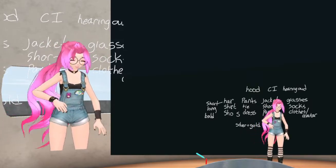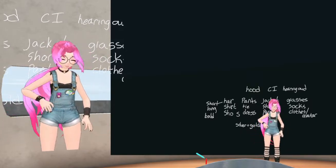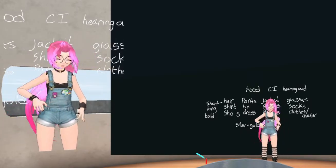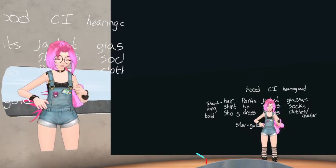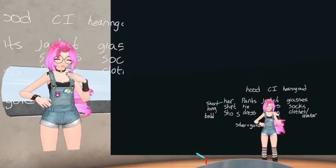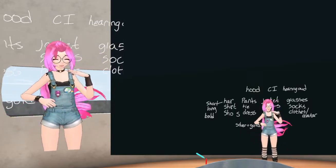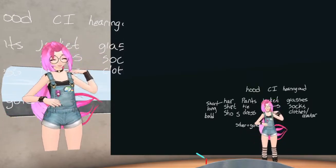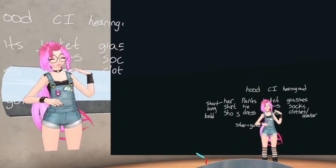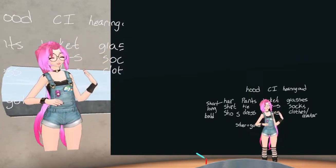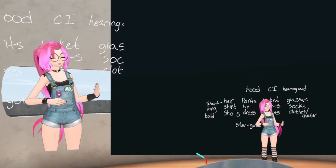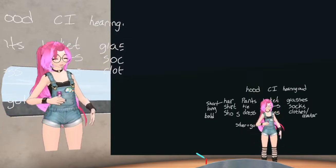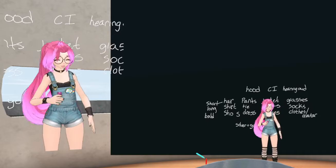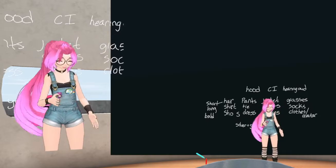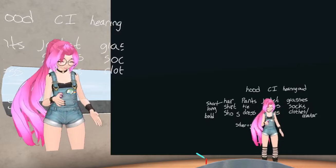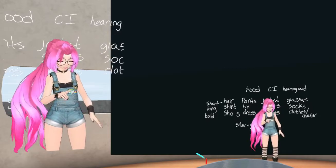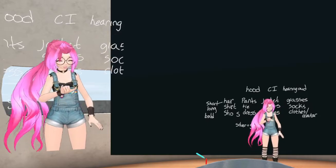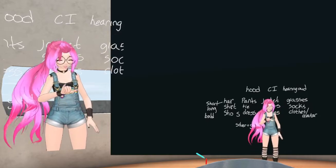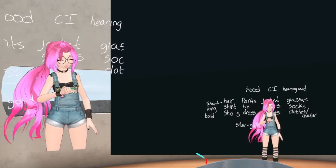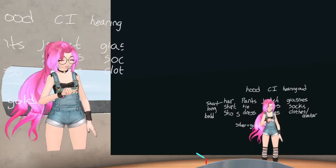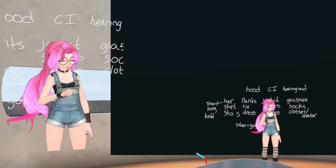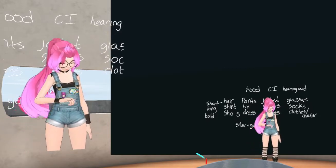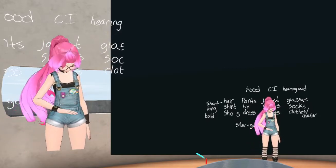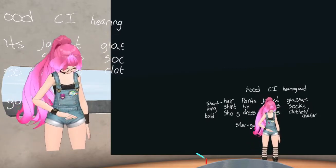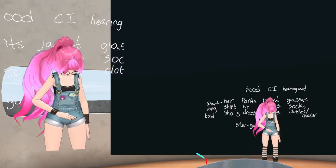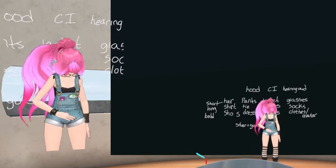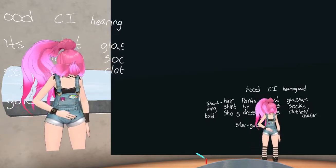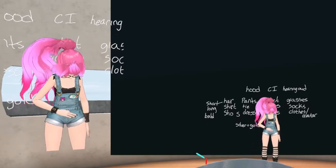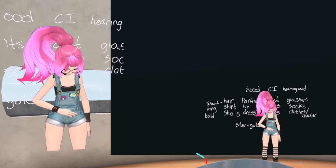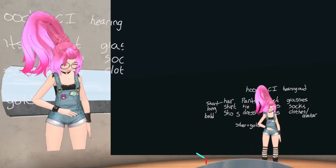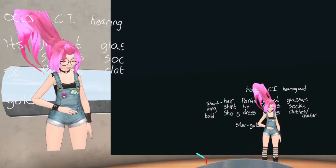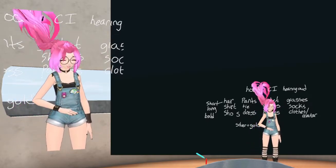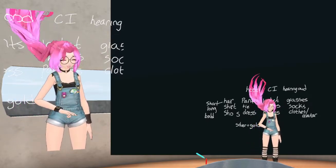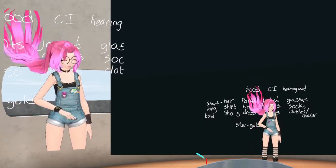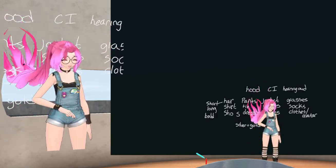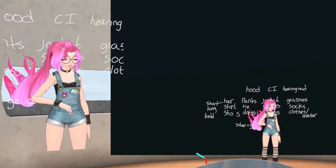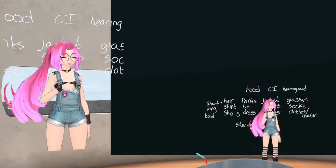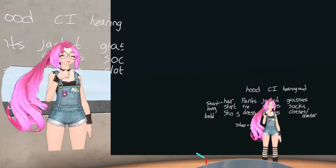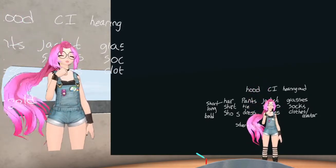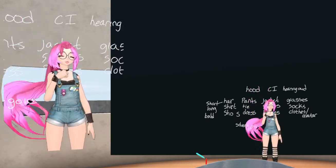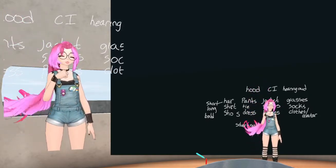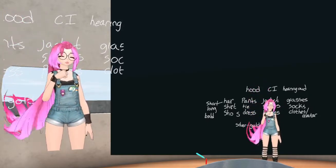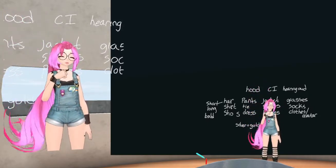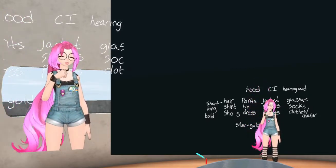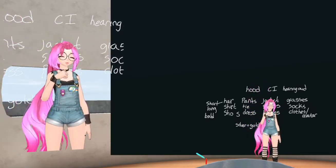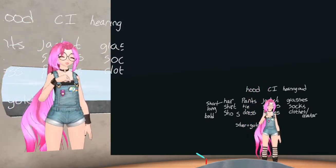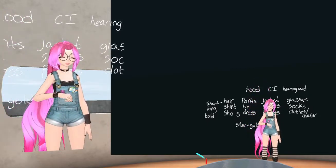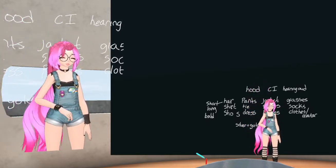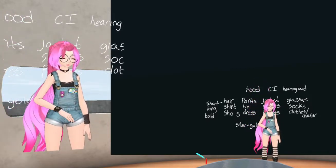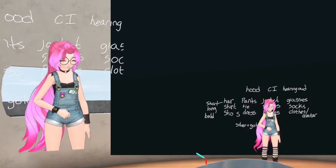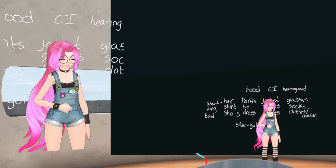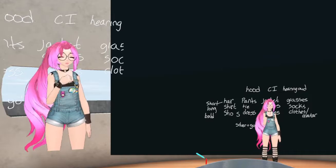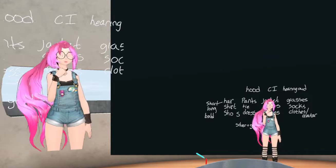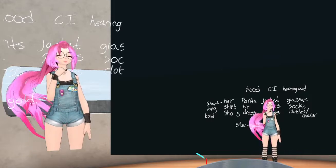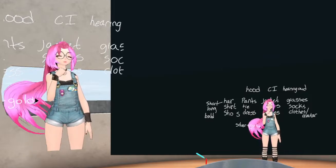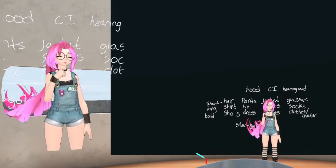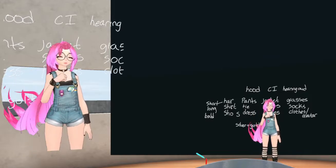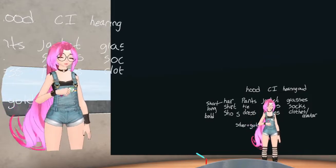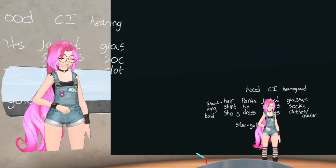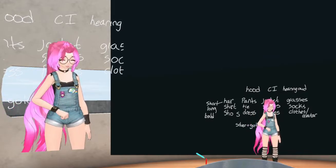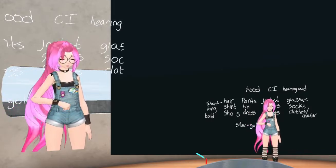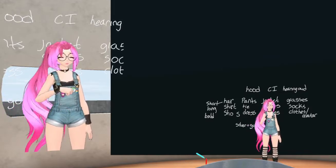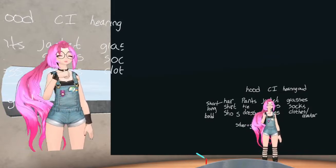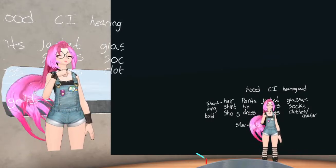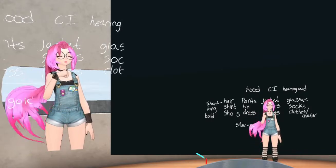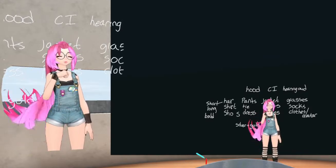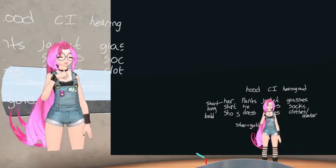Yeah, so if you want to describe a zipper, it's the same thing. It's a classifier of like a zipper. So you'd grab from the bottom and zip upwards.